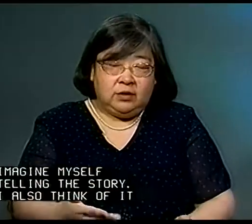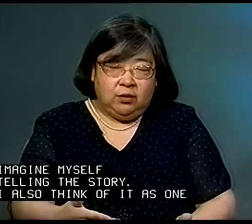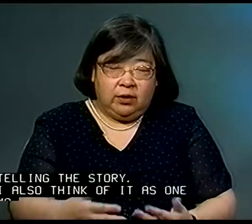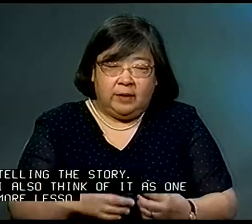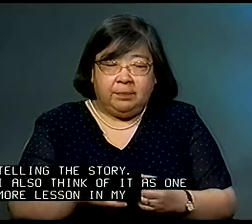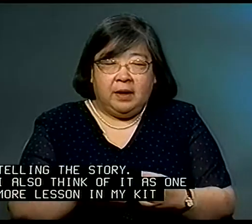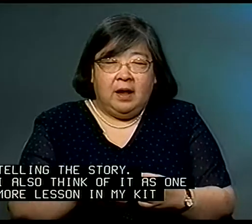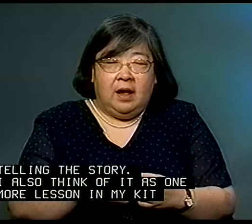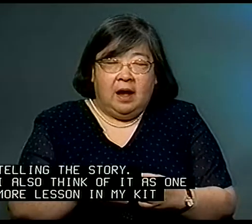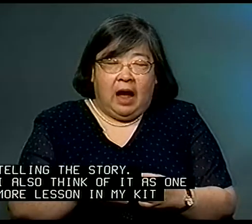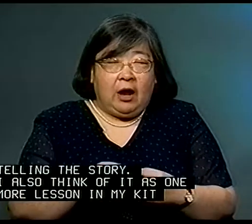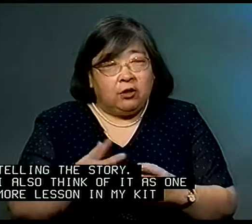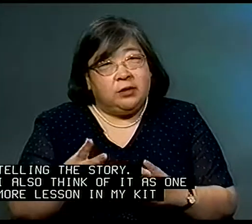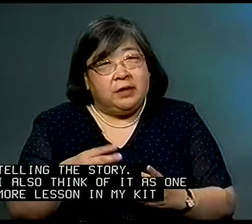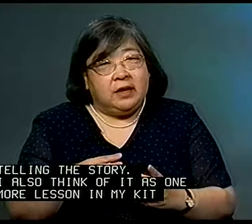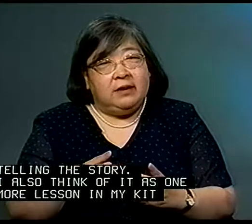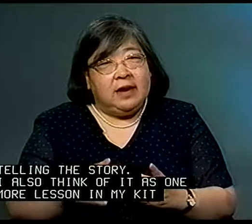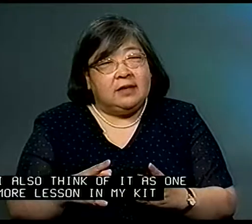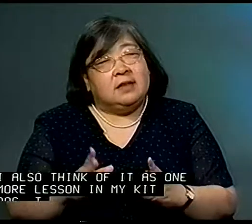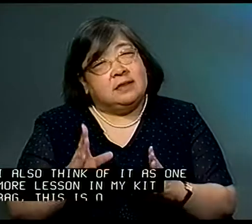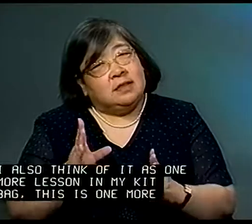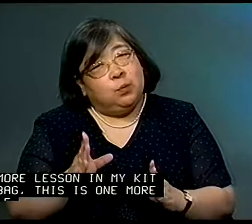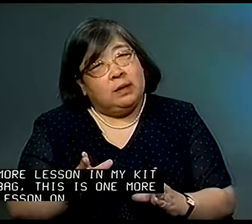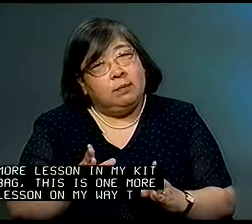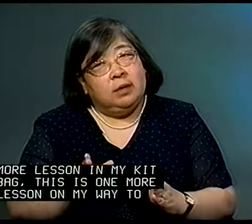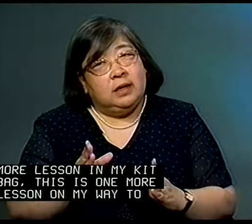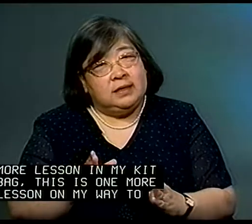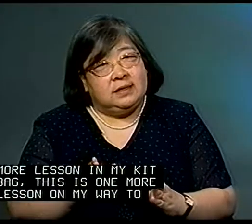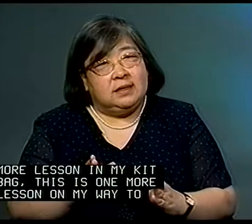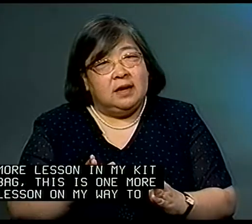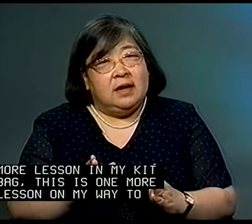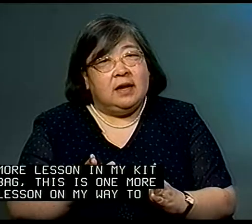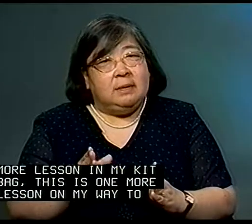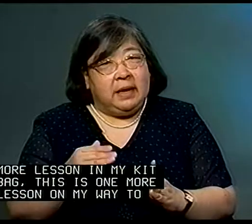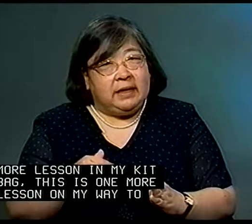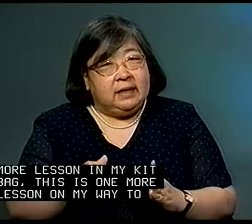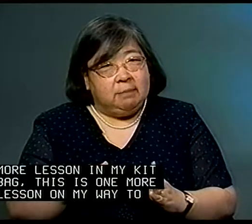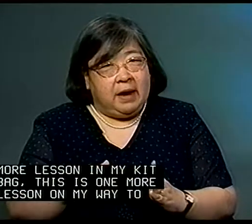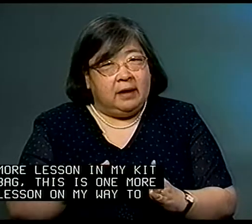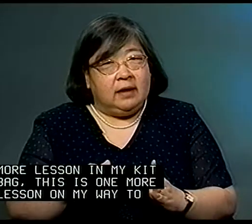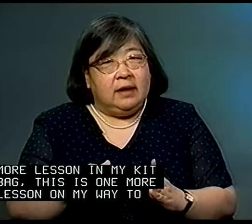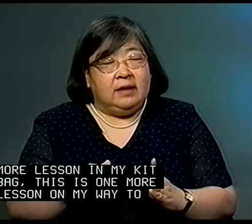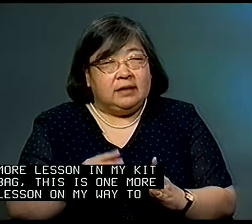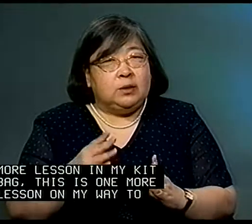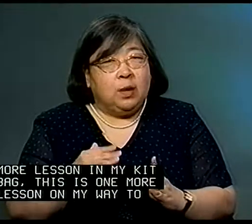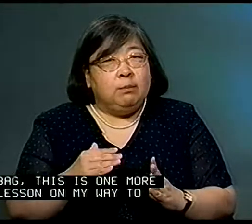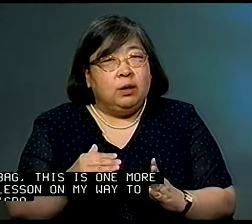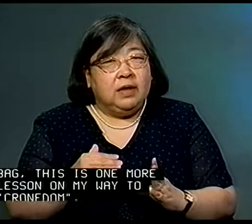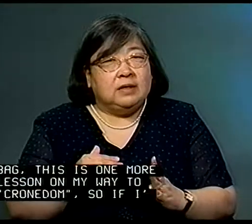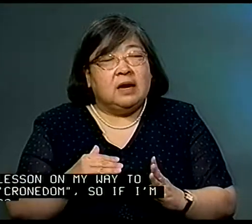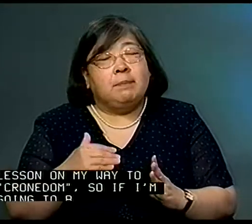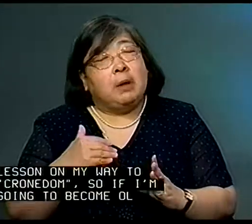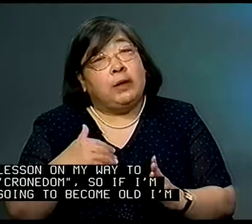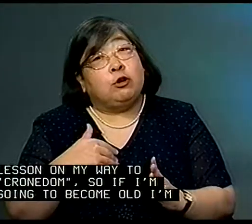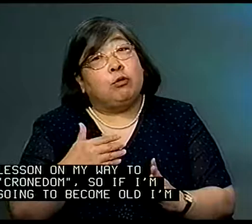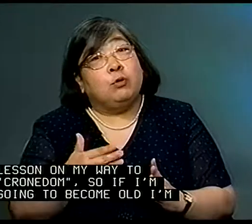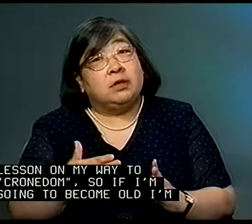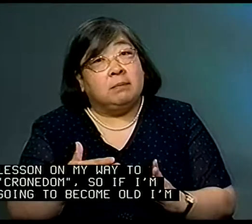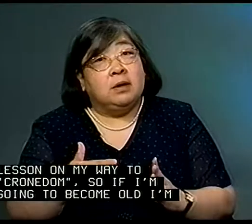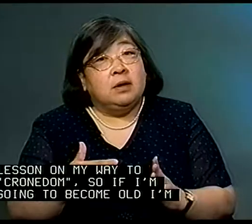story. I also think of it as this is one more lesson in my kit bag. This is one more lesson on my way to cronedom.